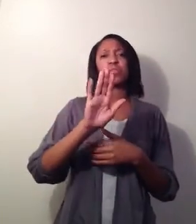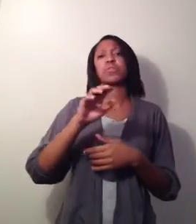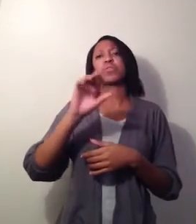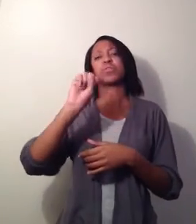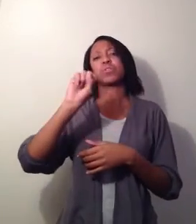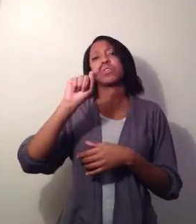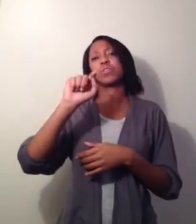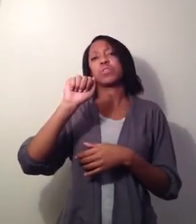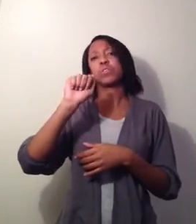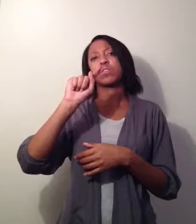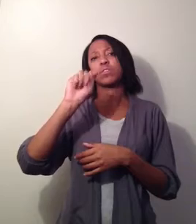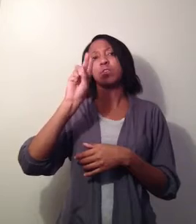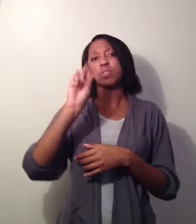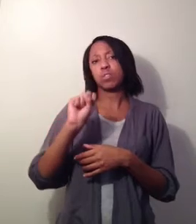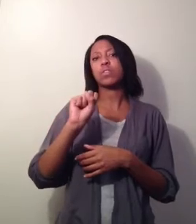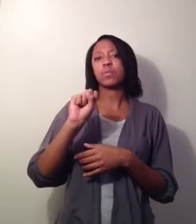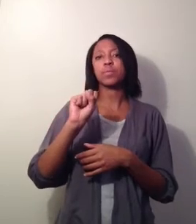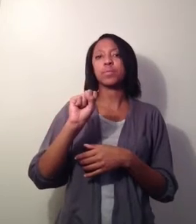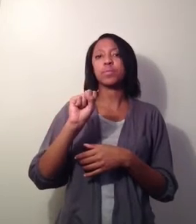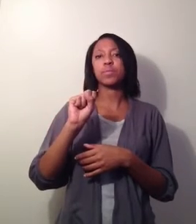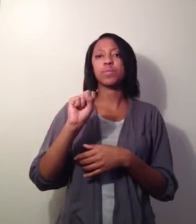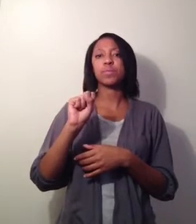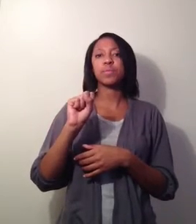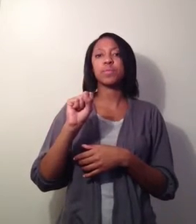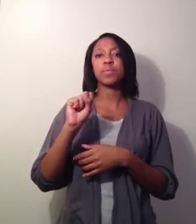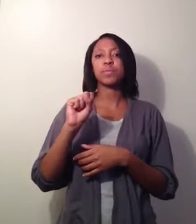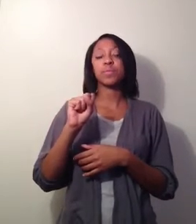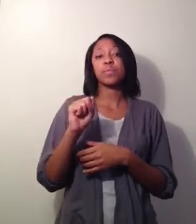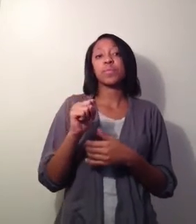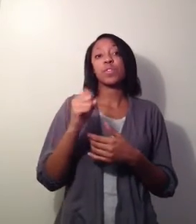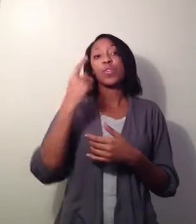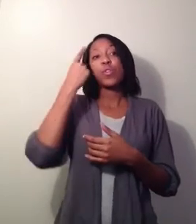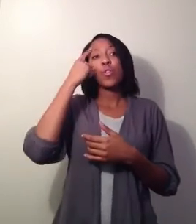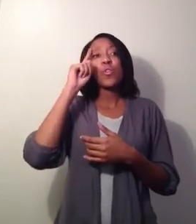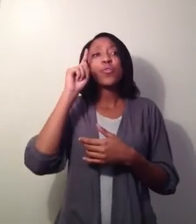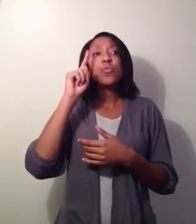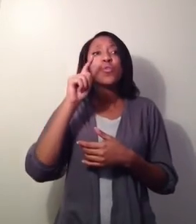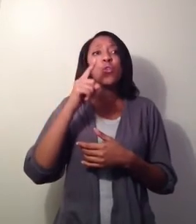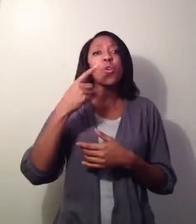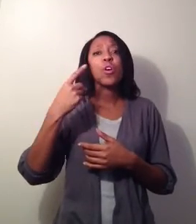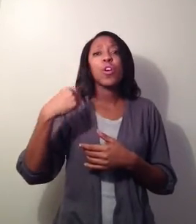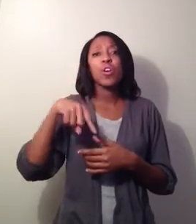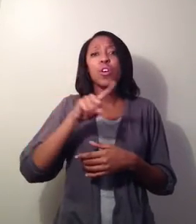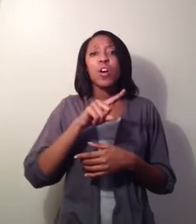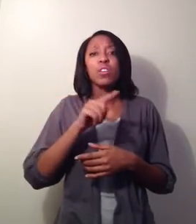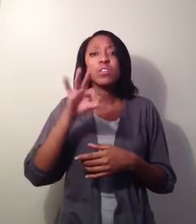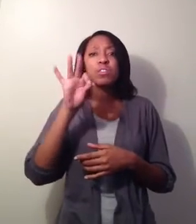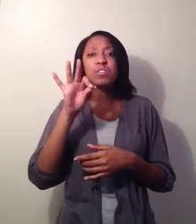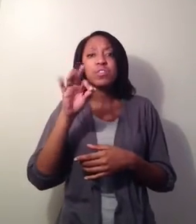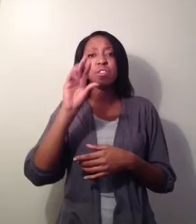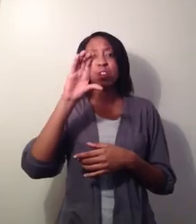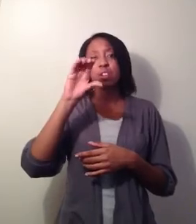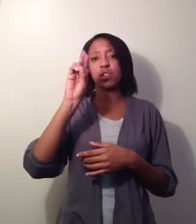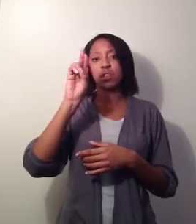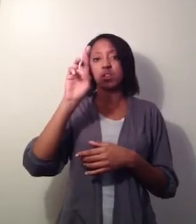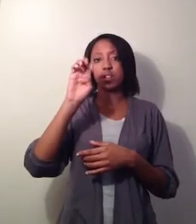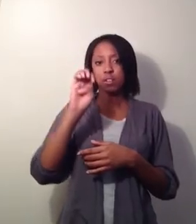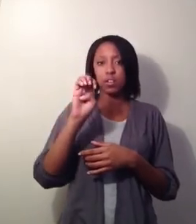care, and then linking people into care and treatment programs. probably the other piece, again, and this goes back to the